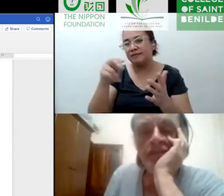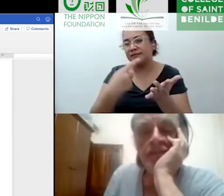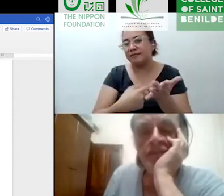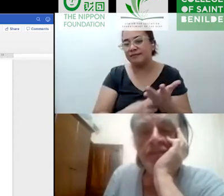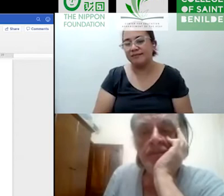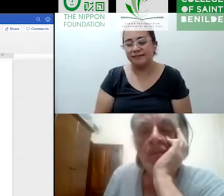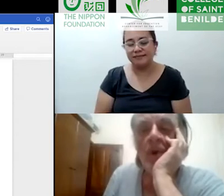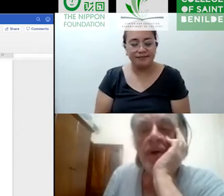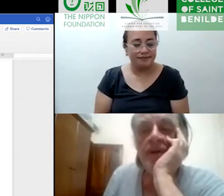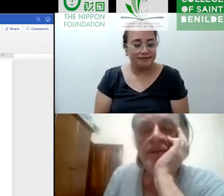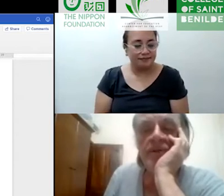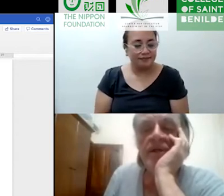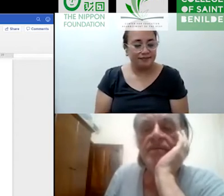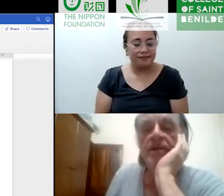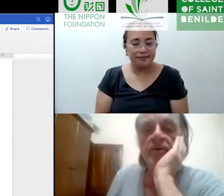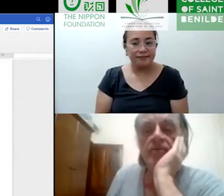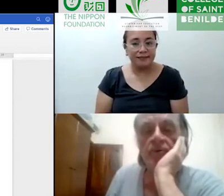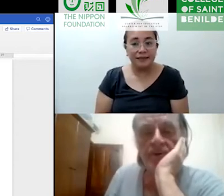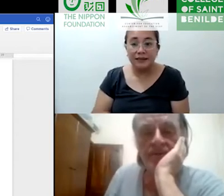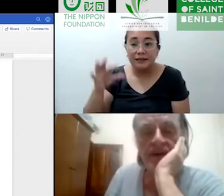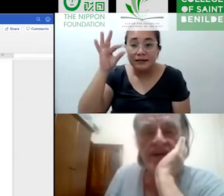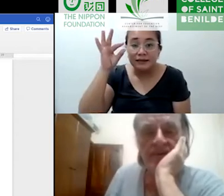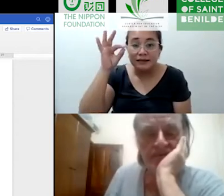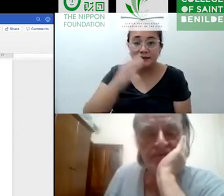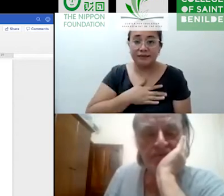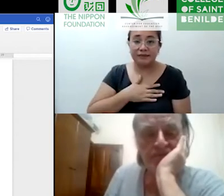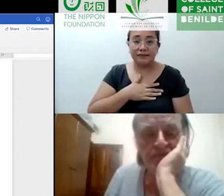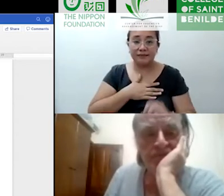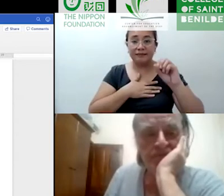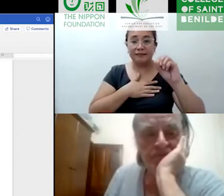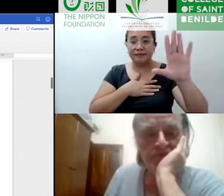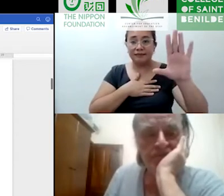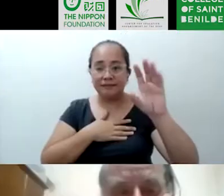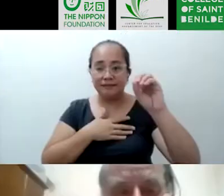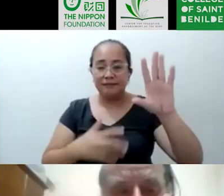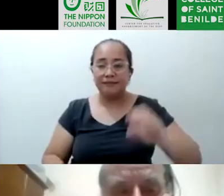Yes, sir. Okay, so Jasmine, can you pull yours back up?